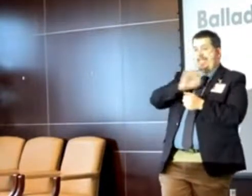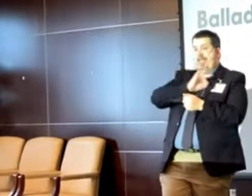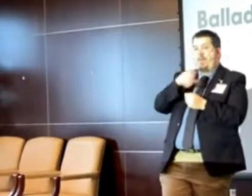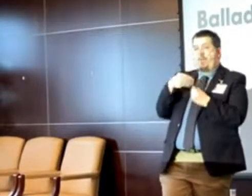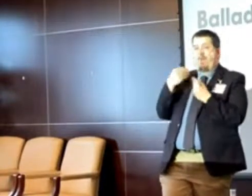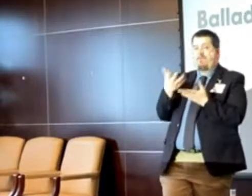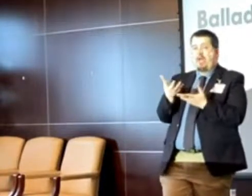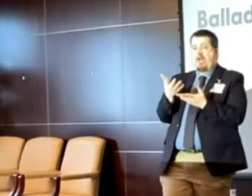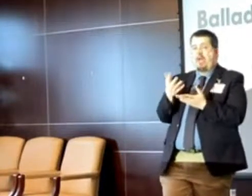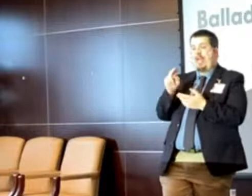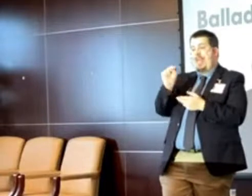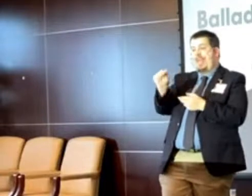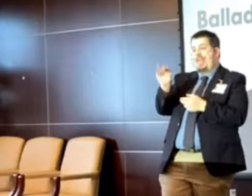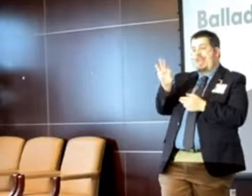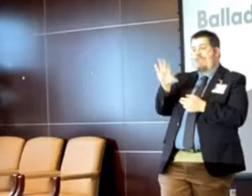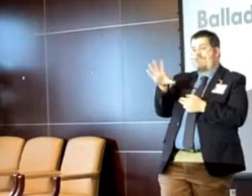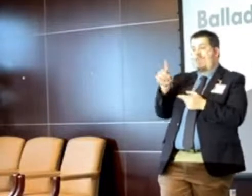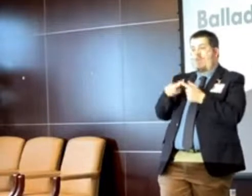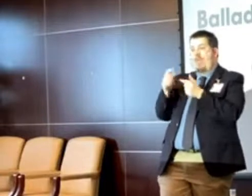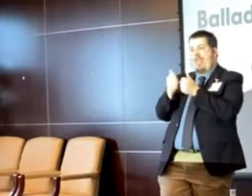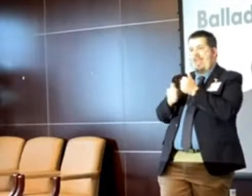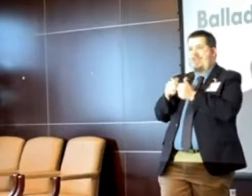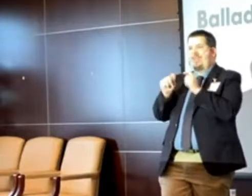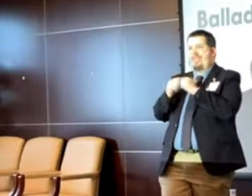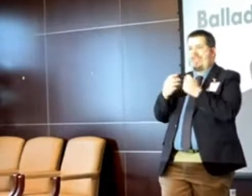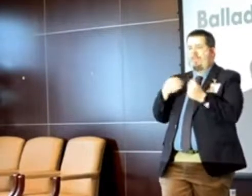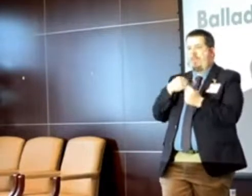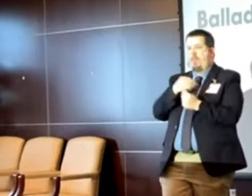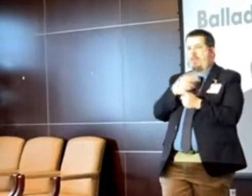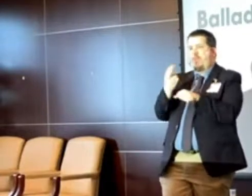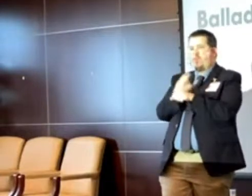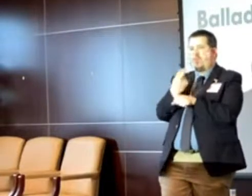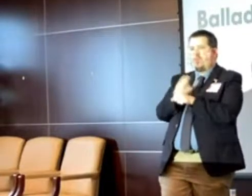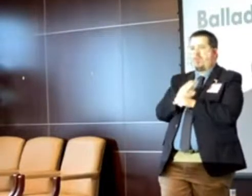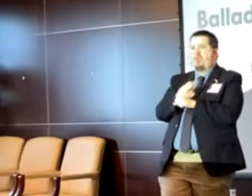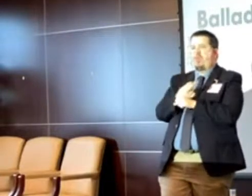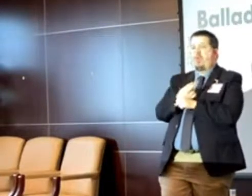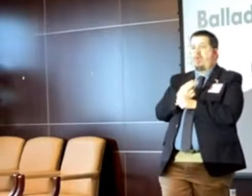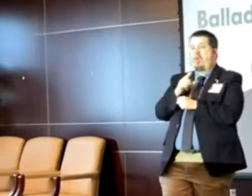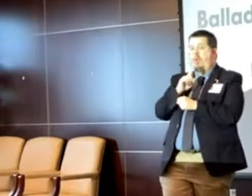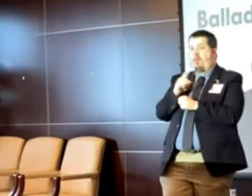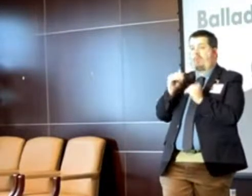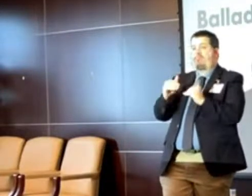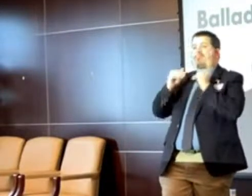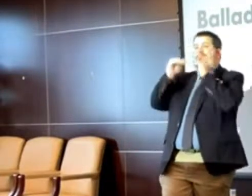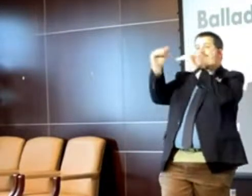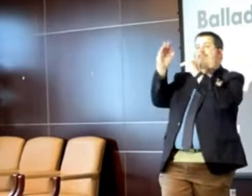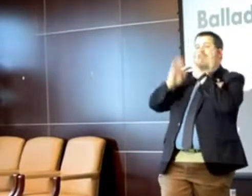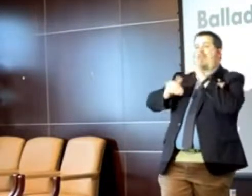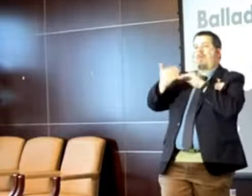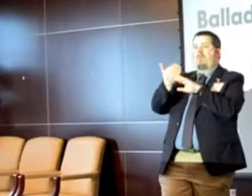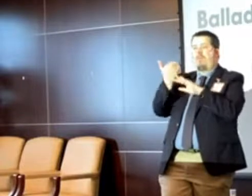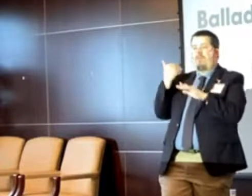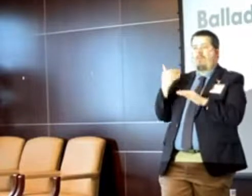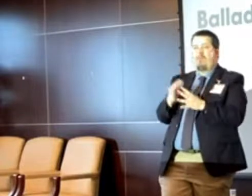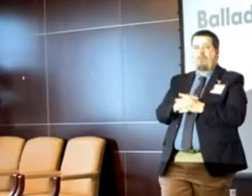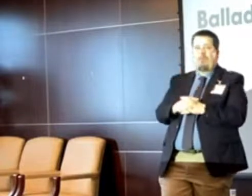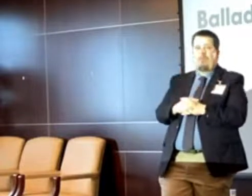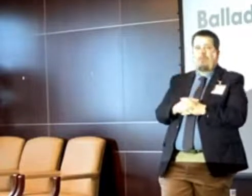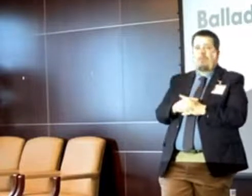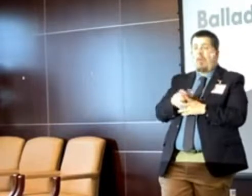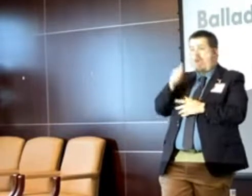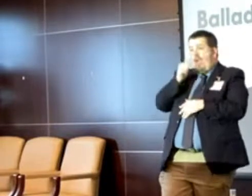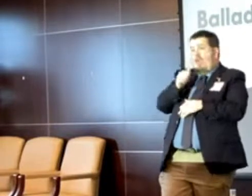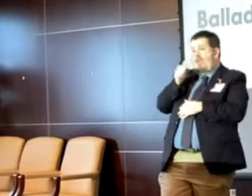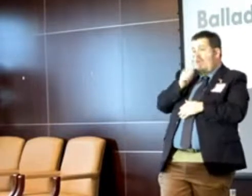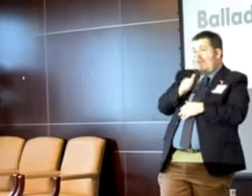providing N95s to every team member to utilize, which is taking it up a notch from what we did before on a